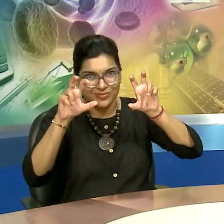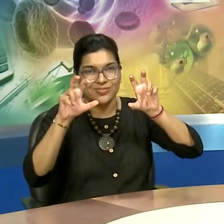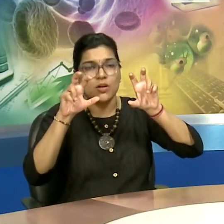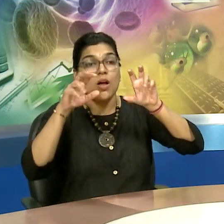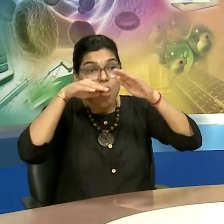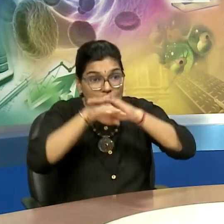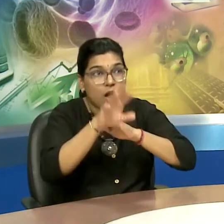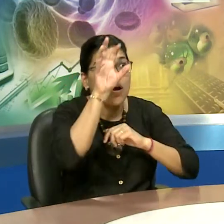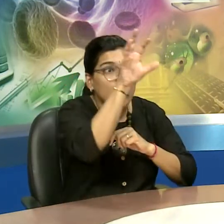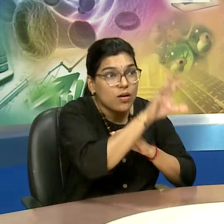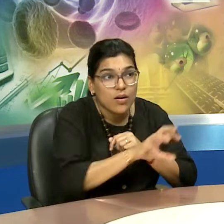unlike federation,